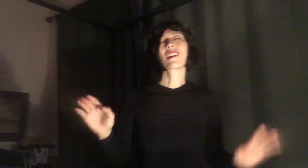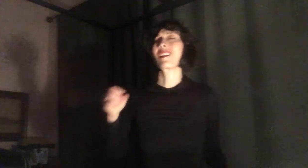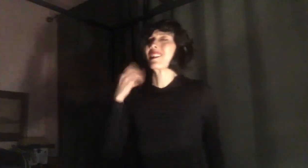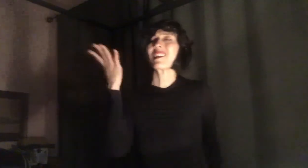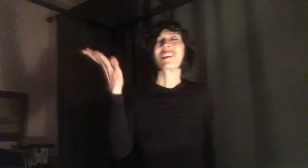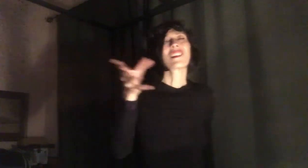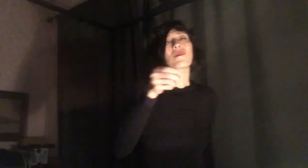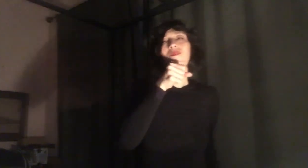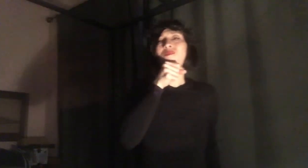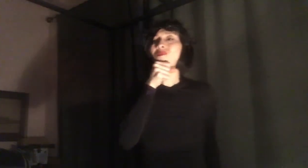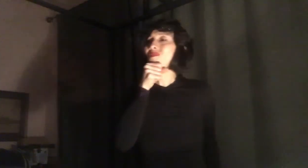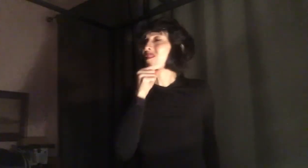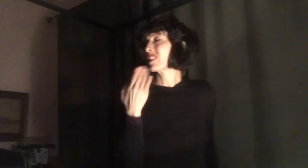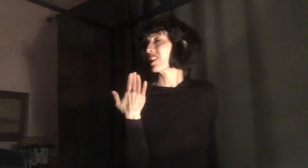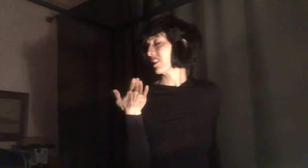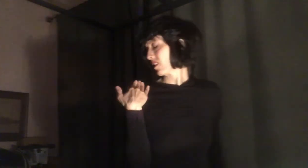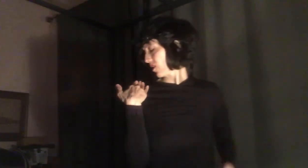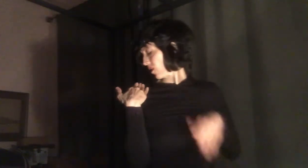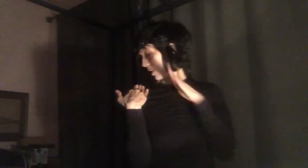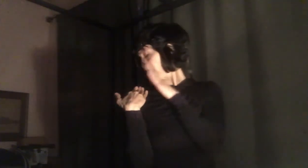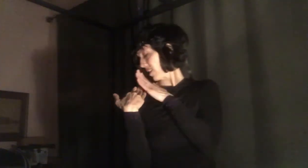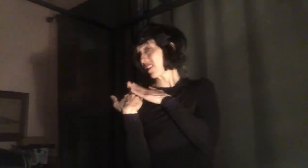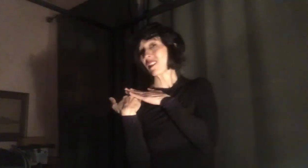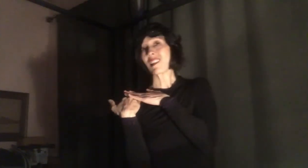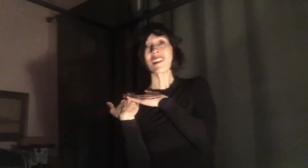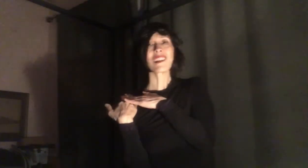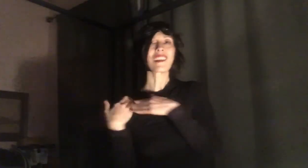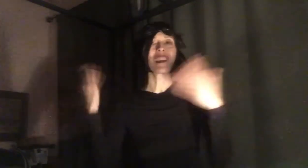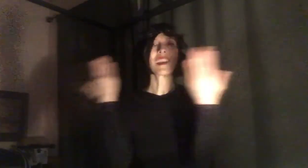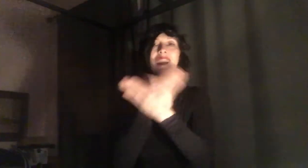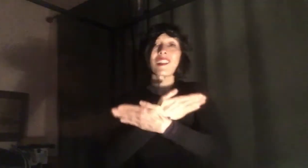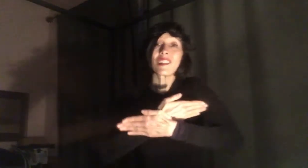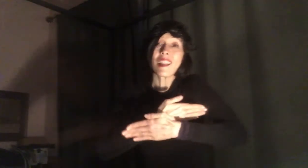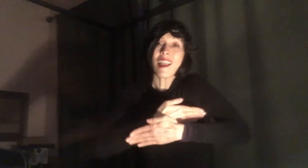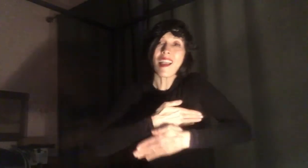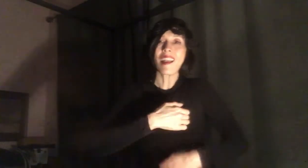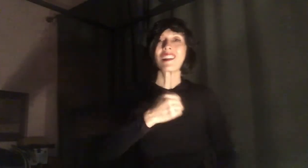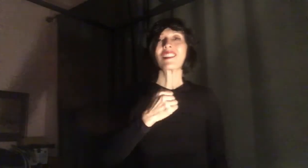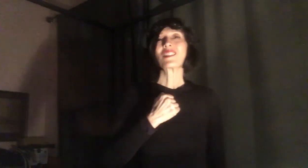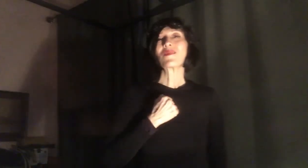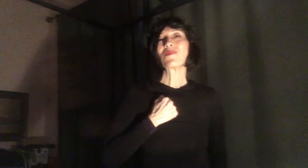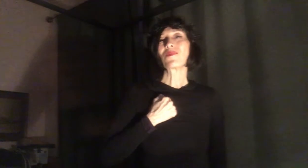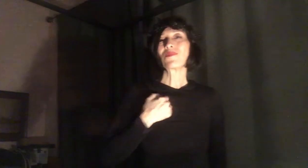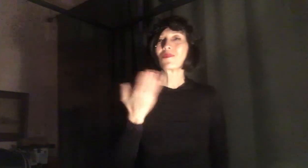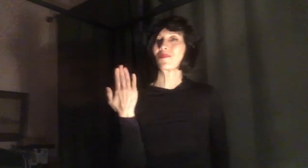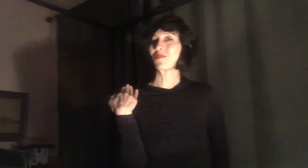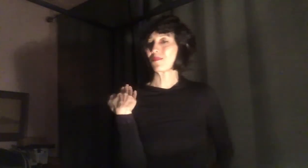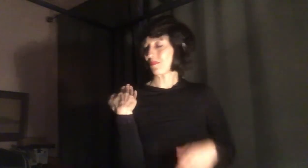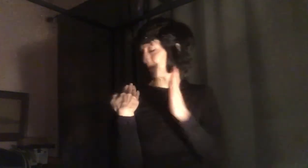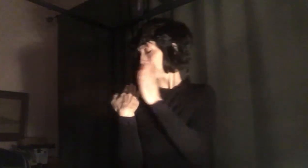design. Every man's got a duty, and tonight I want to do